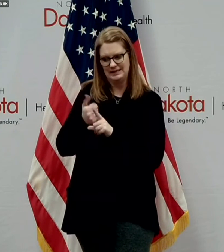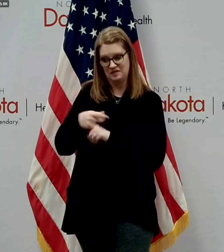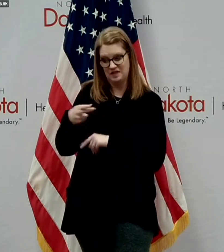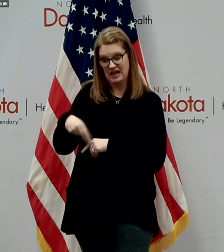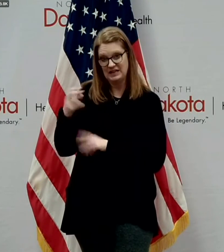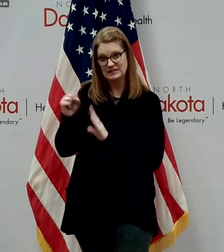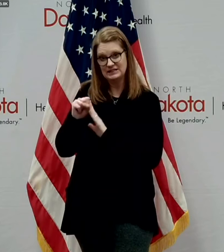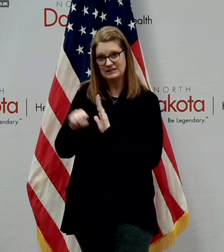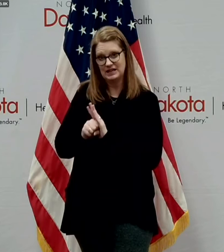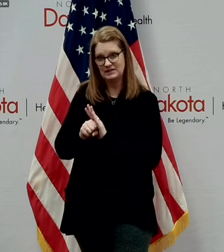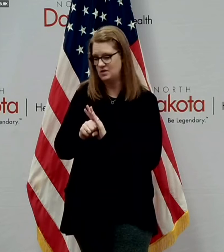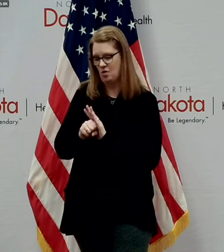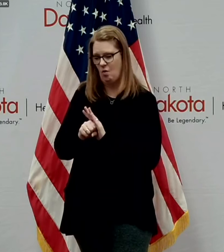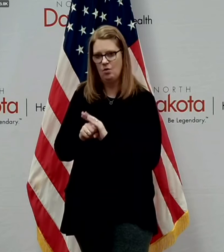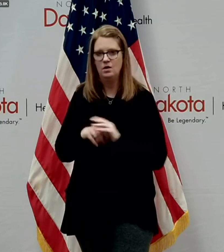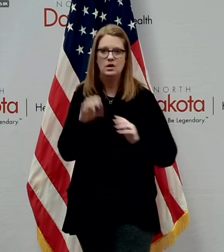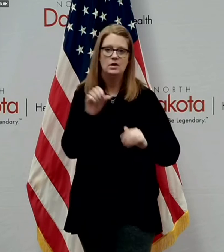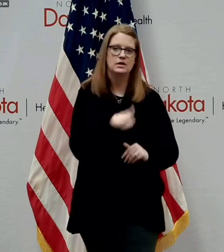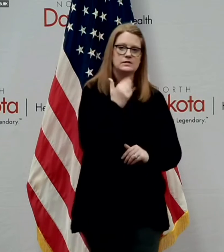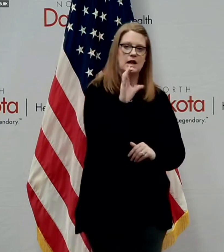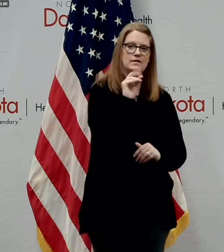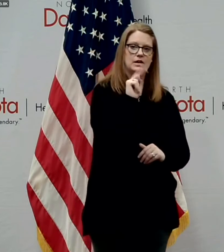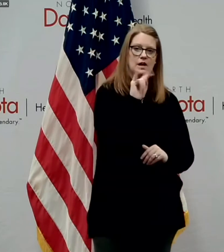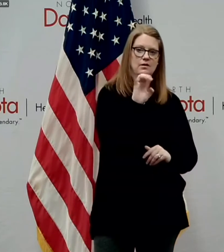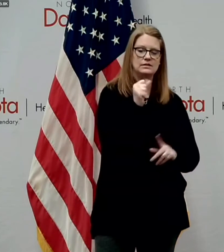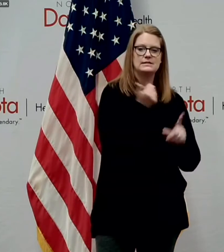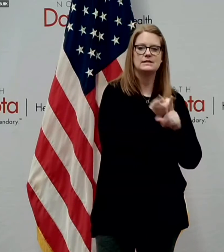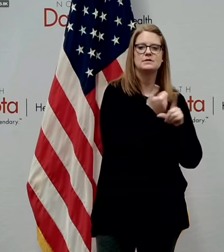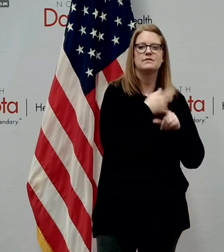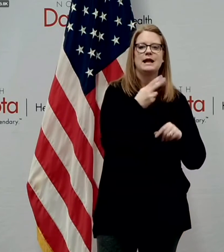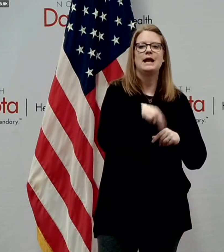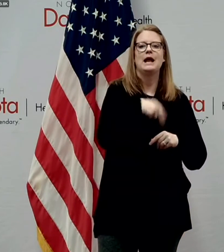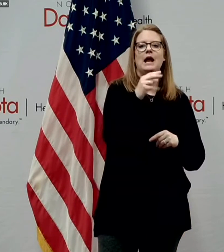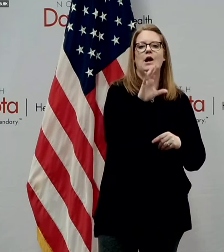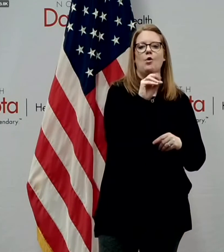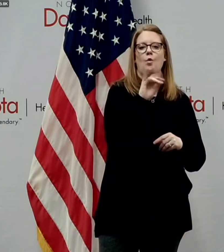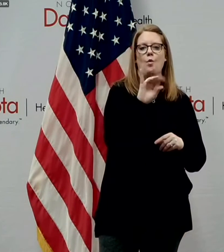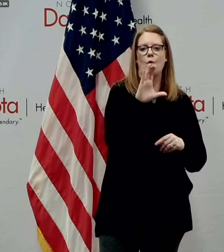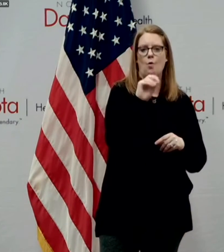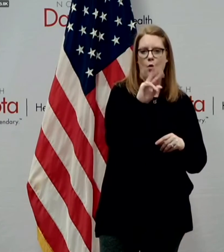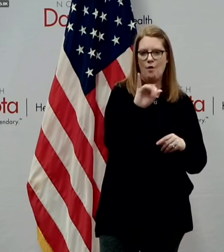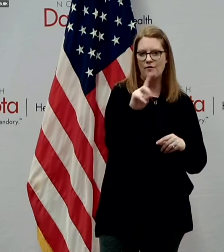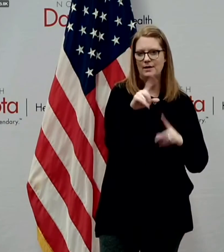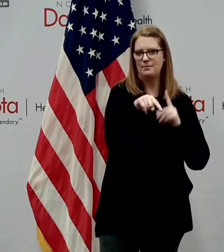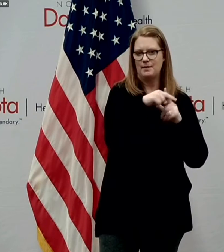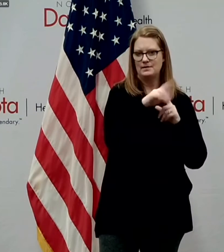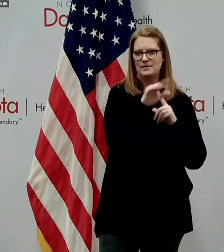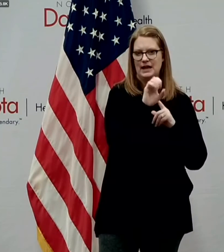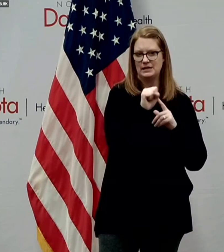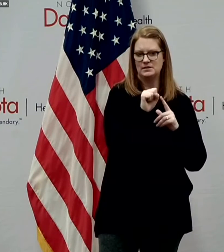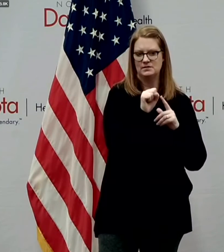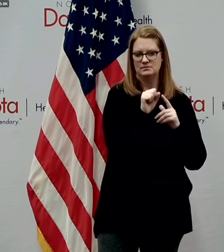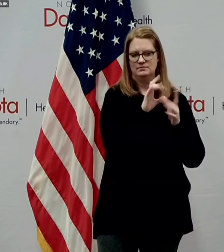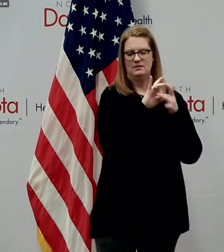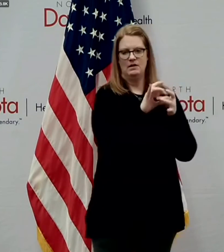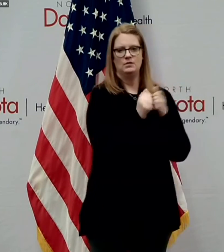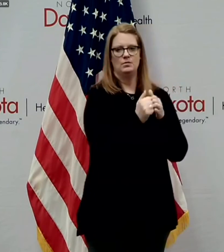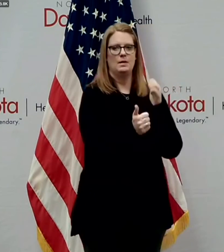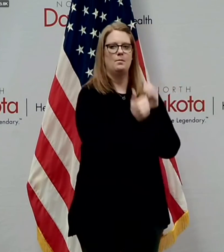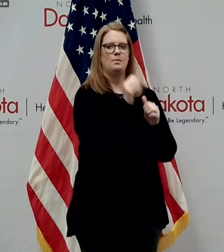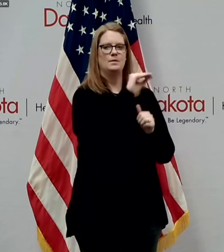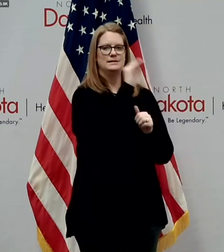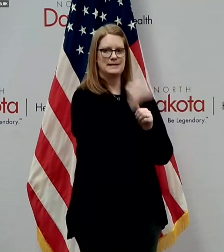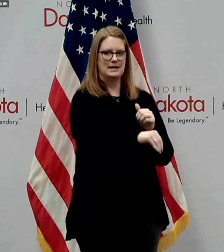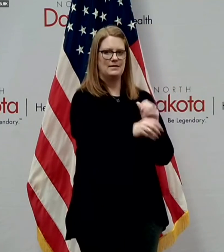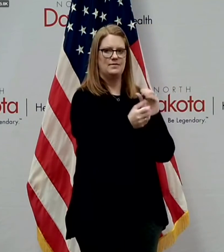state. We have other counties in the state that have higher COVID positive cases as a percent of their population in the